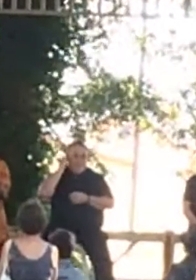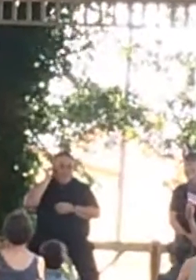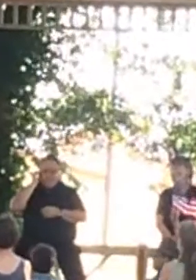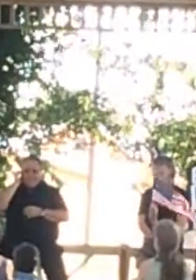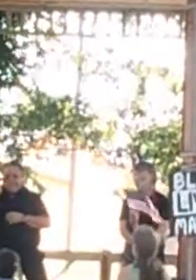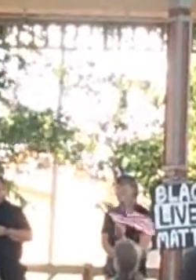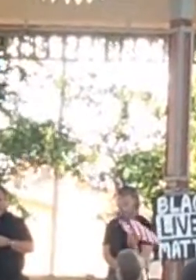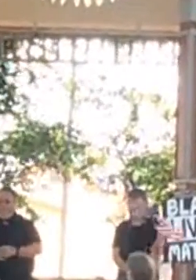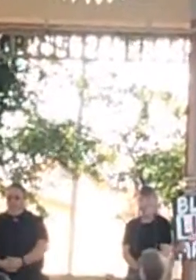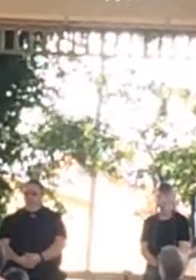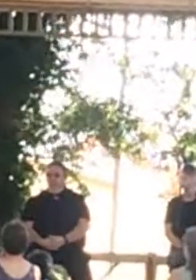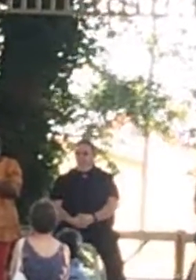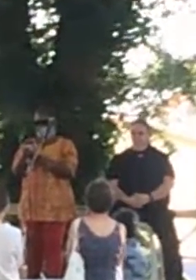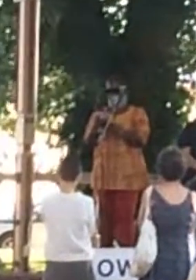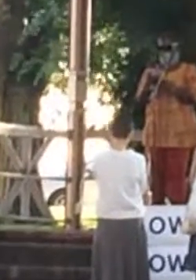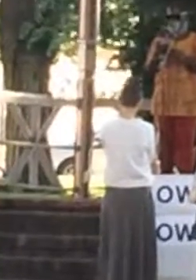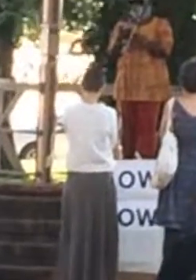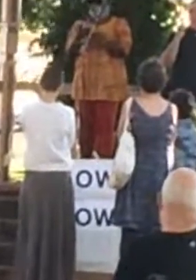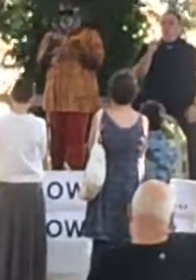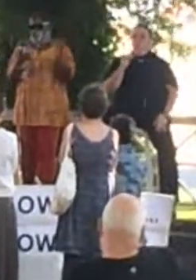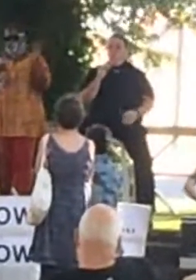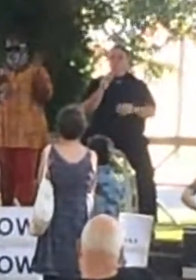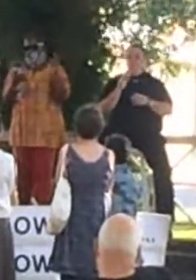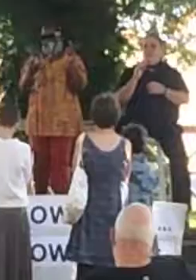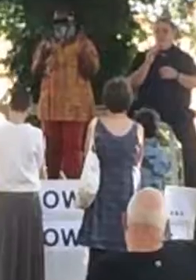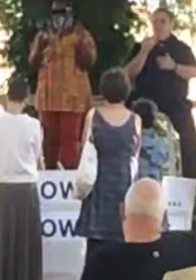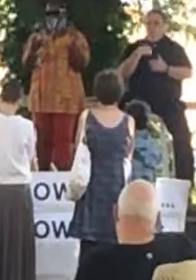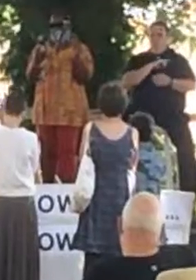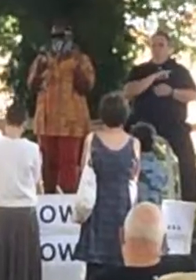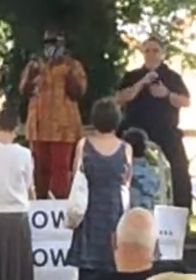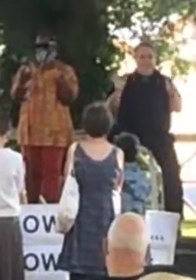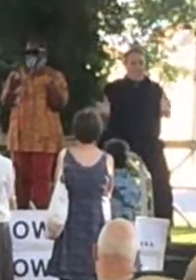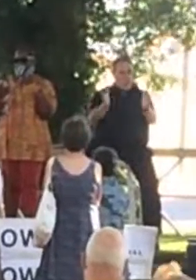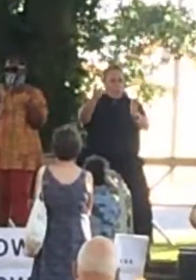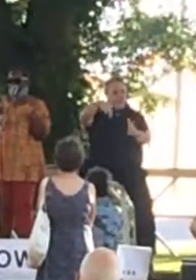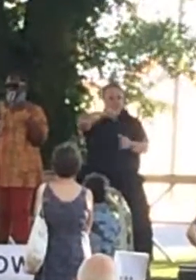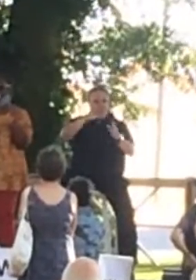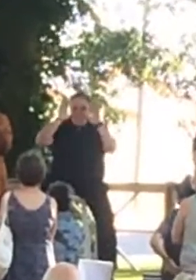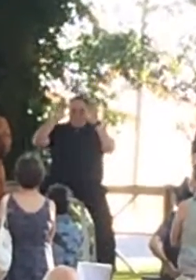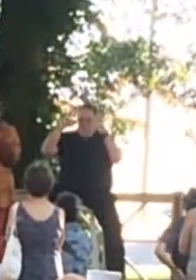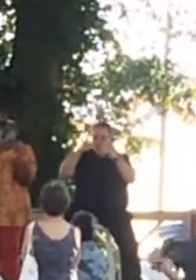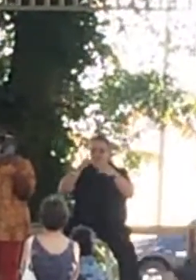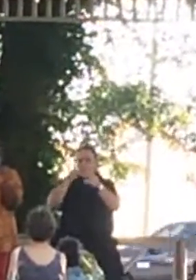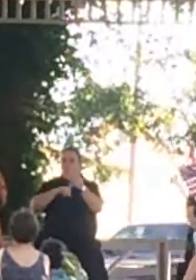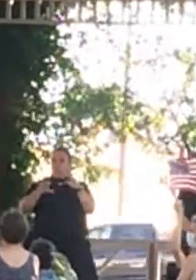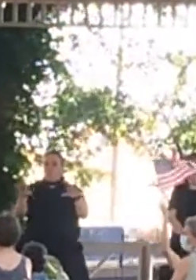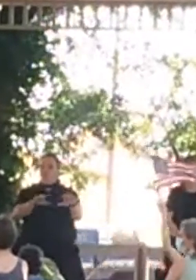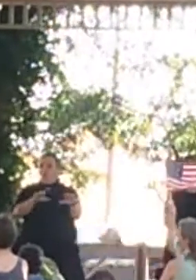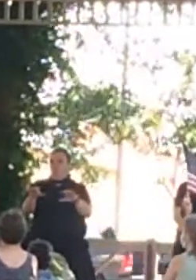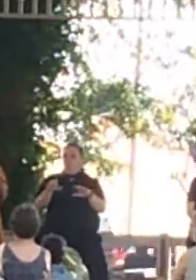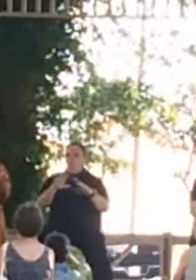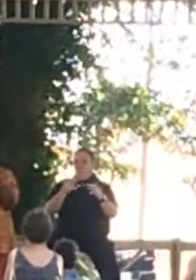minute, I lost it. And so, we're encouraging you to focus on what you can do